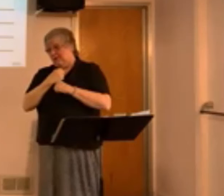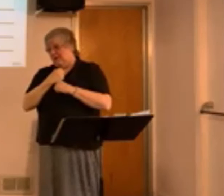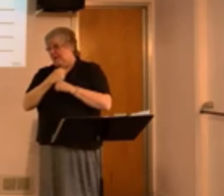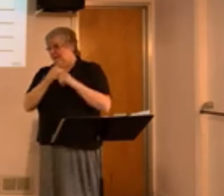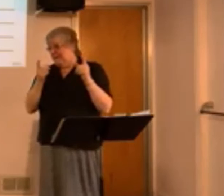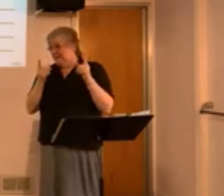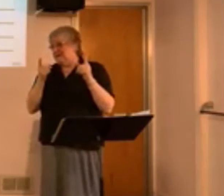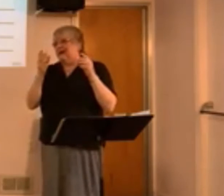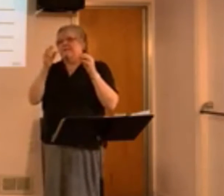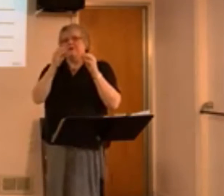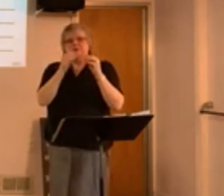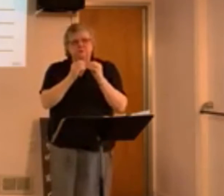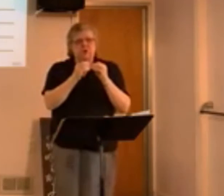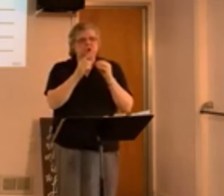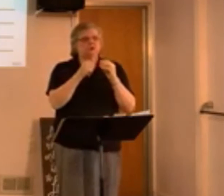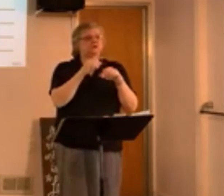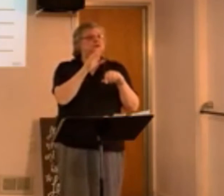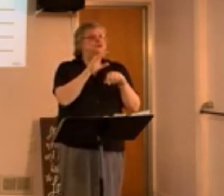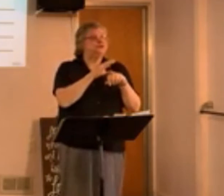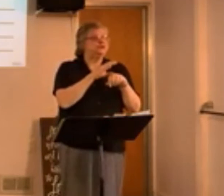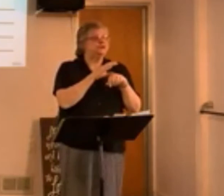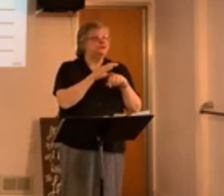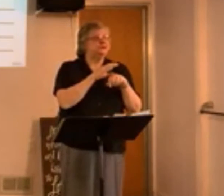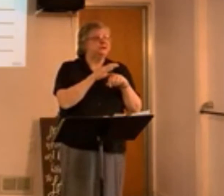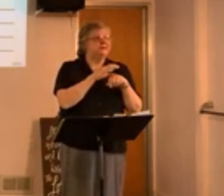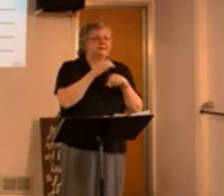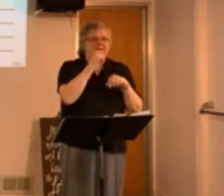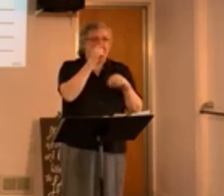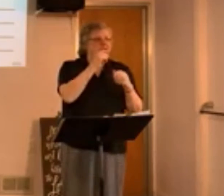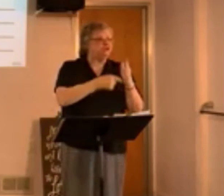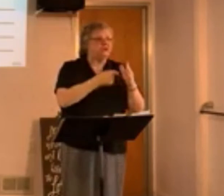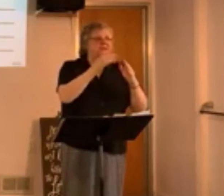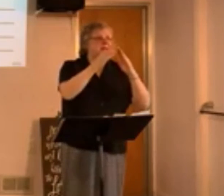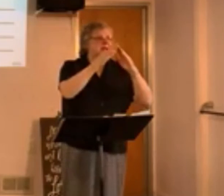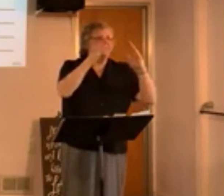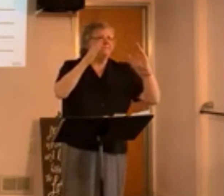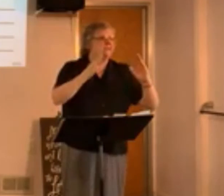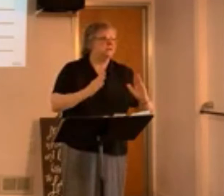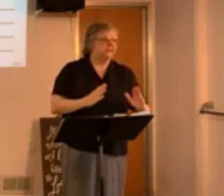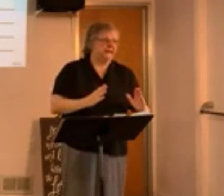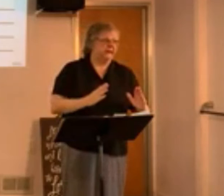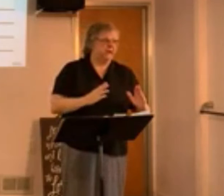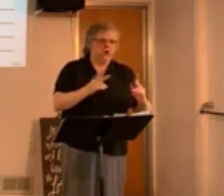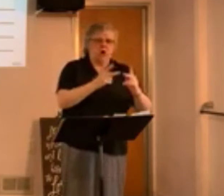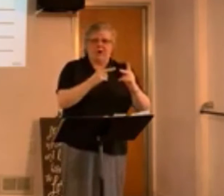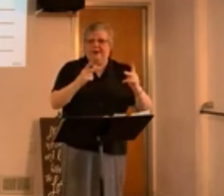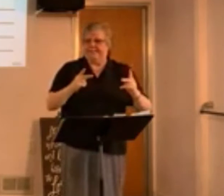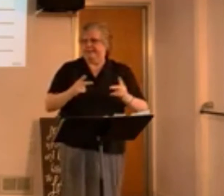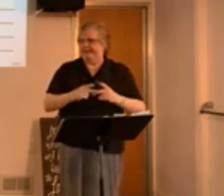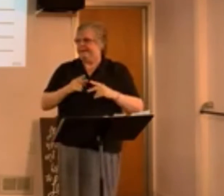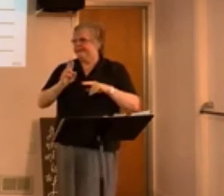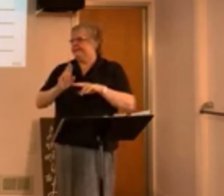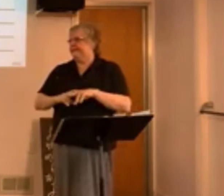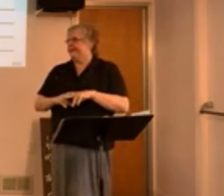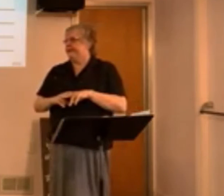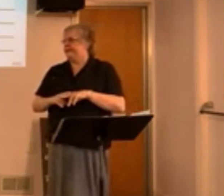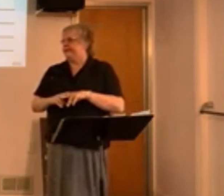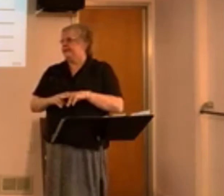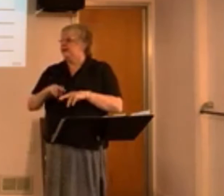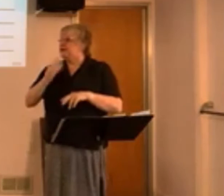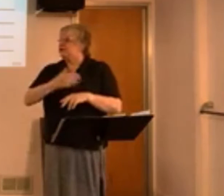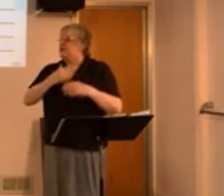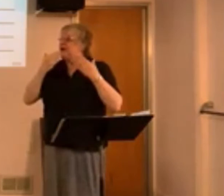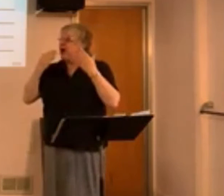But there's more to the church than just the building. And so we're grateful and